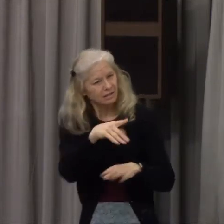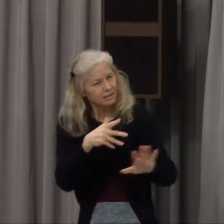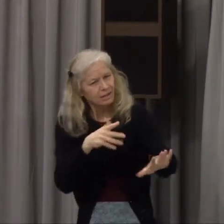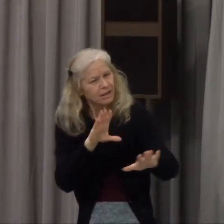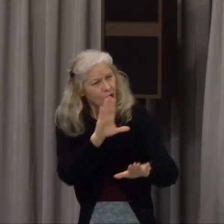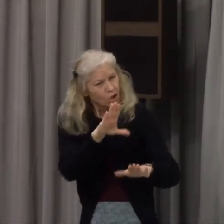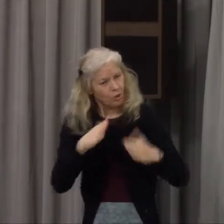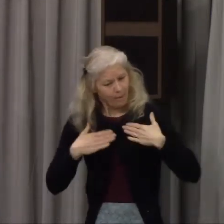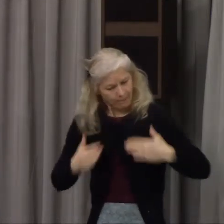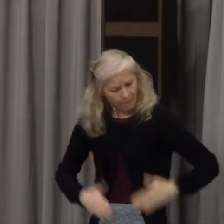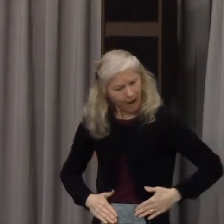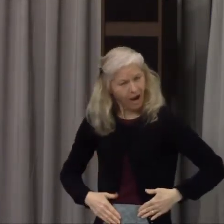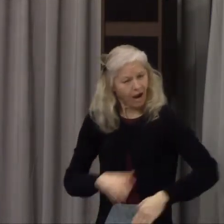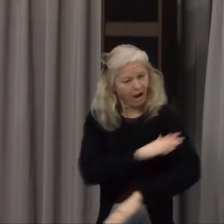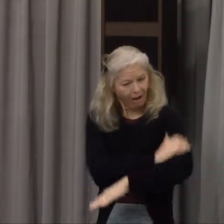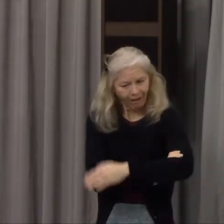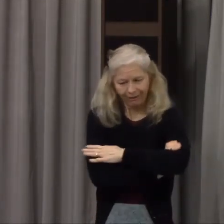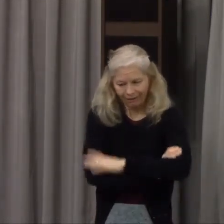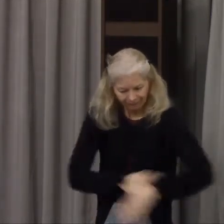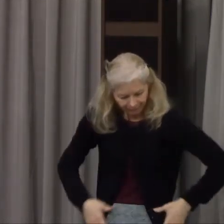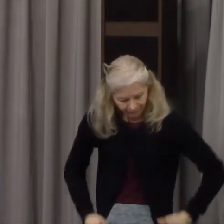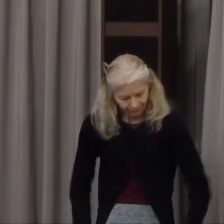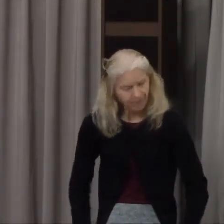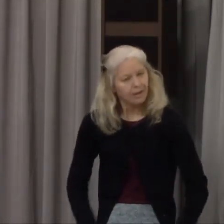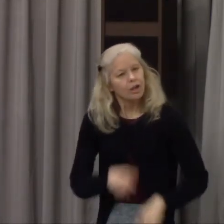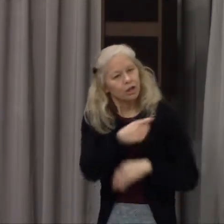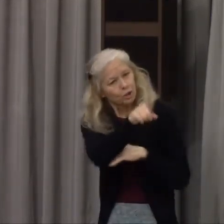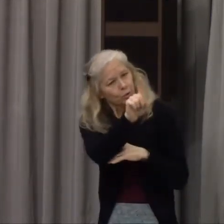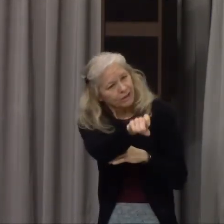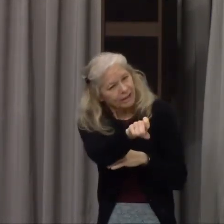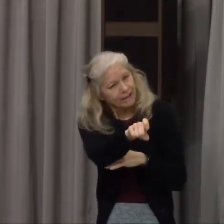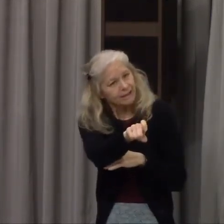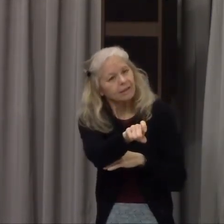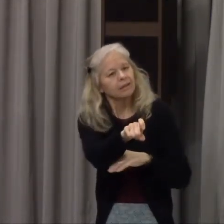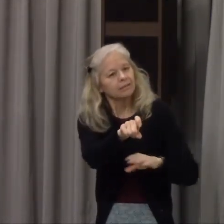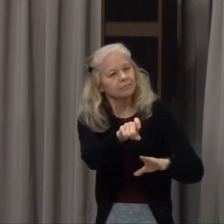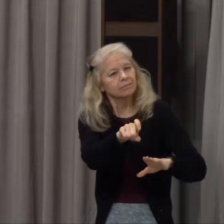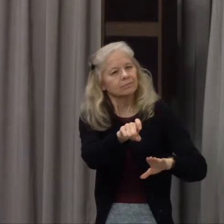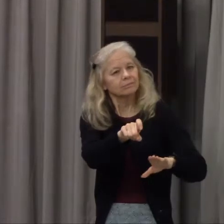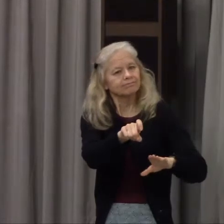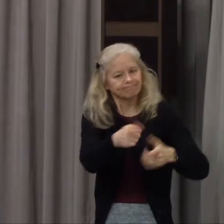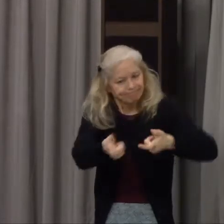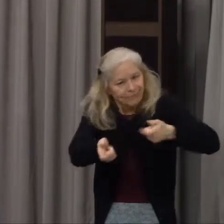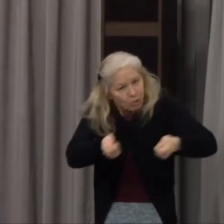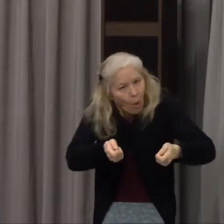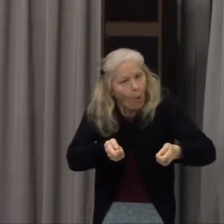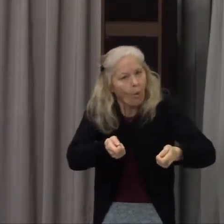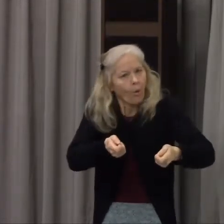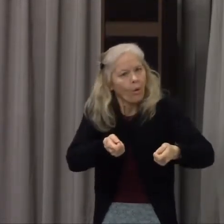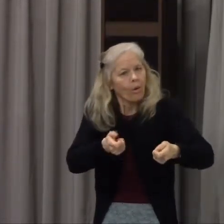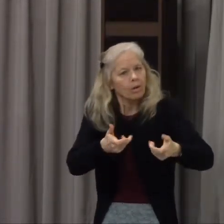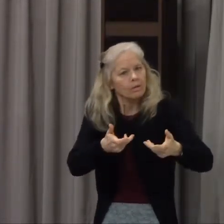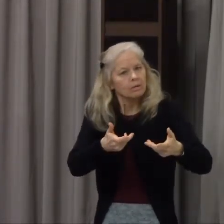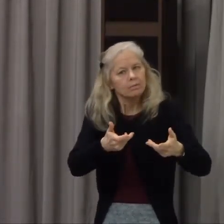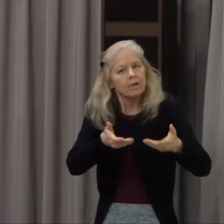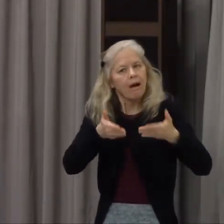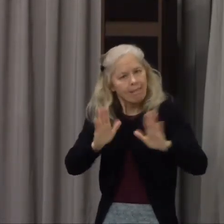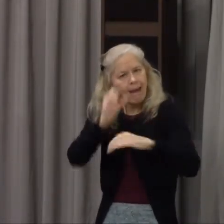say that were ungodly. Amen? Putting aside our sins and getting victory over those things